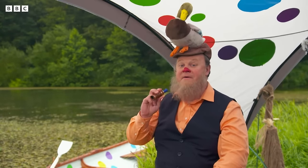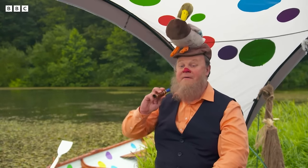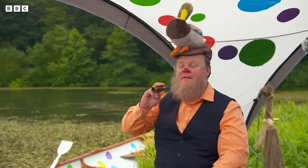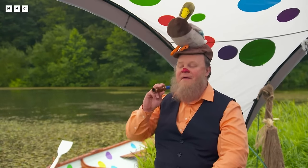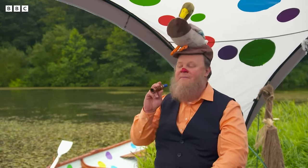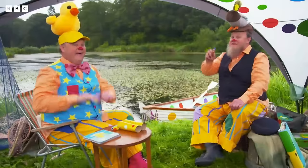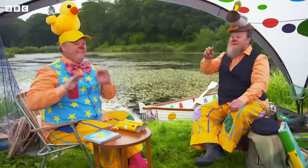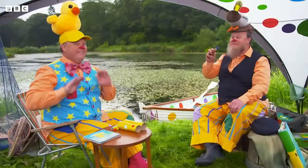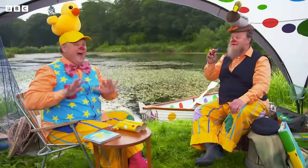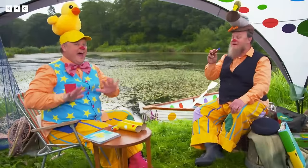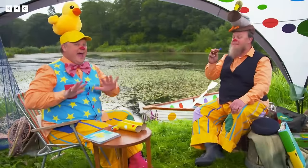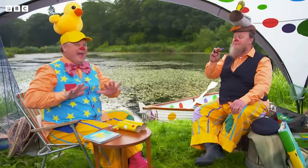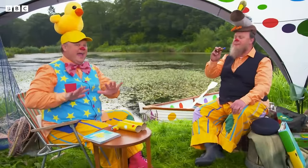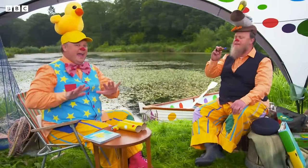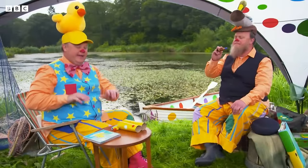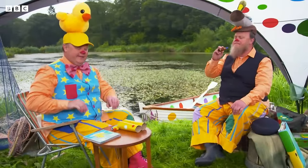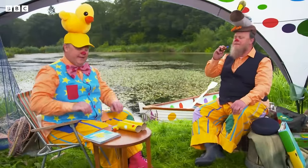Tumble? Right.